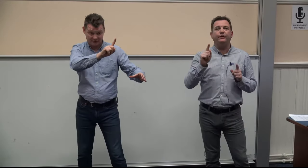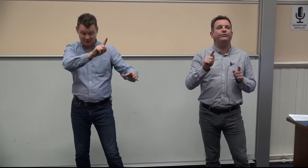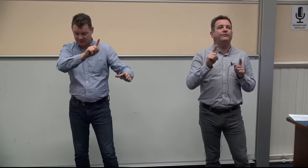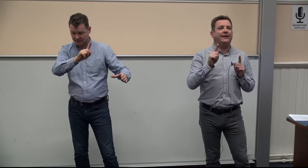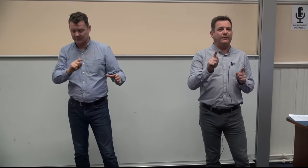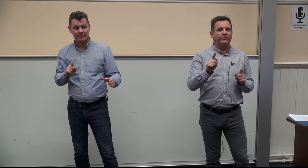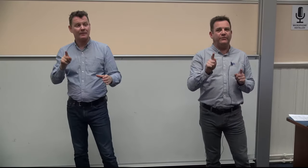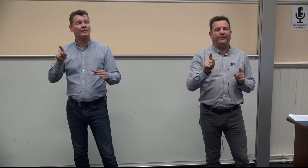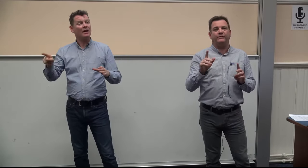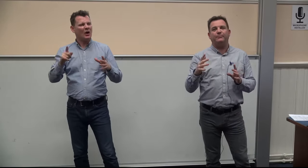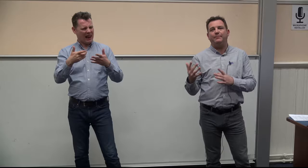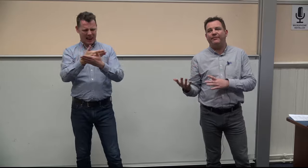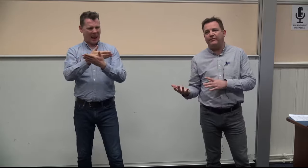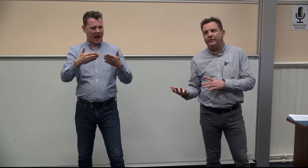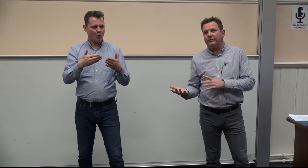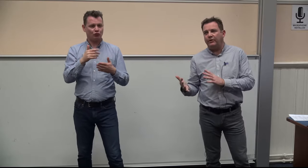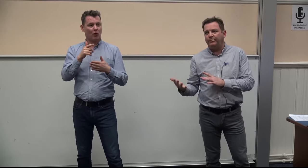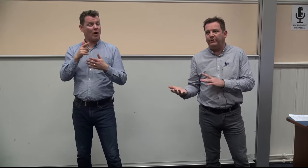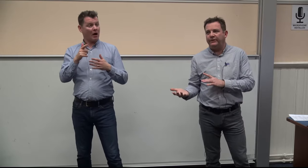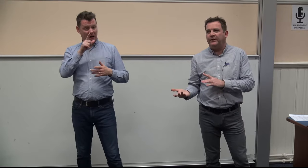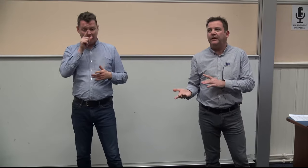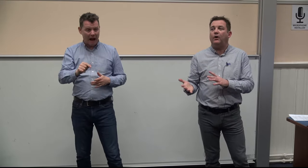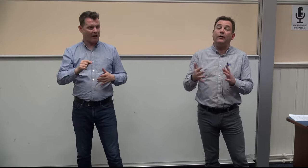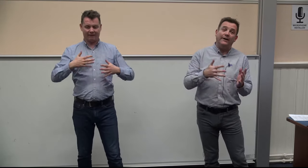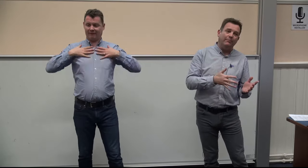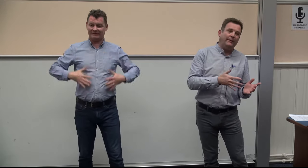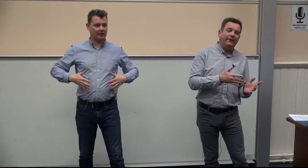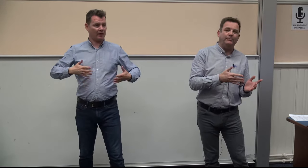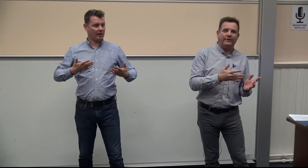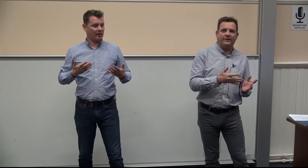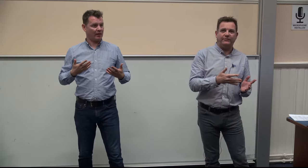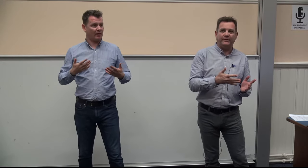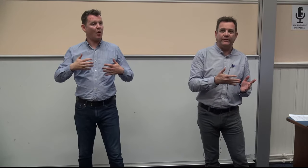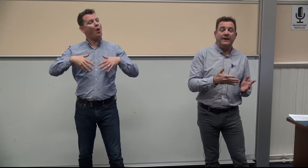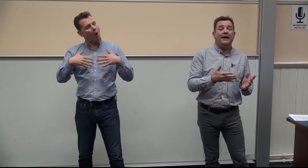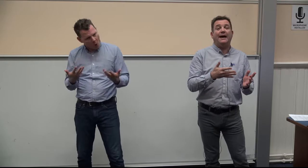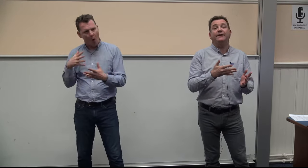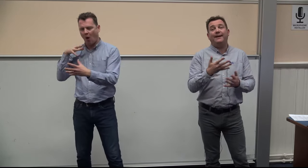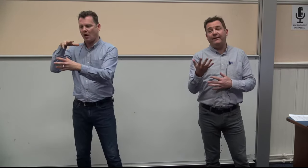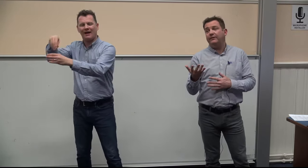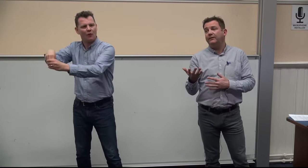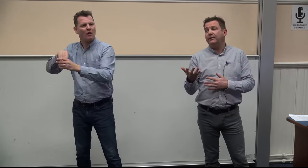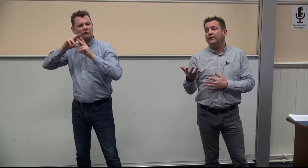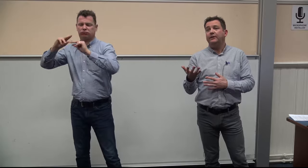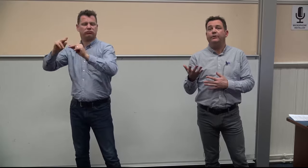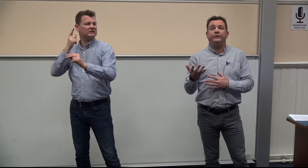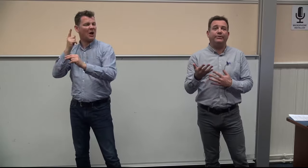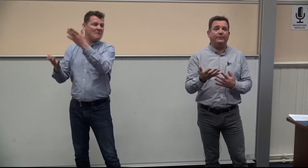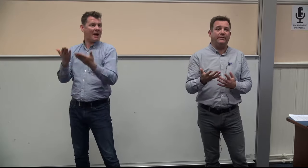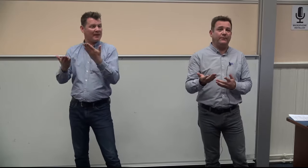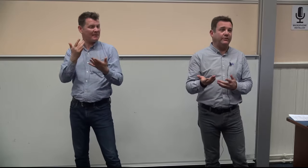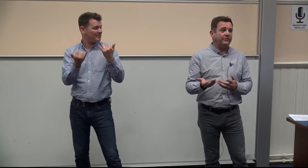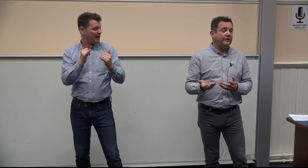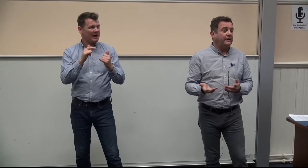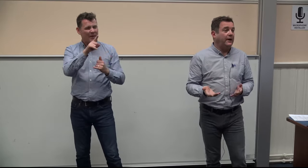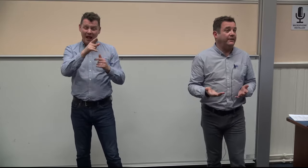the use of language, because it may be physical on the body or it may be part of sound. And again, you can play